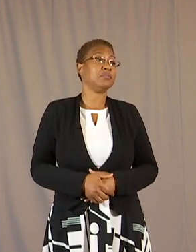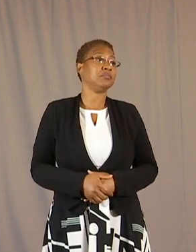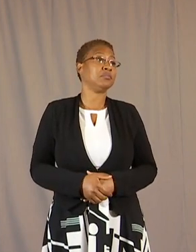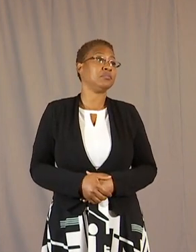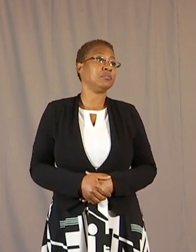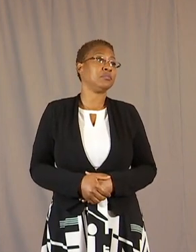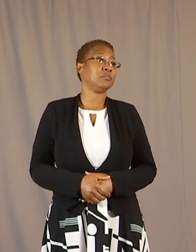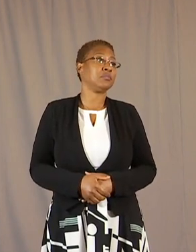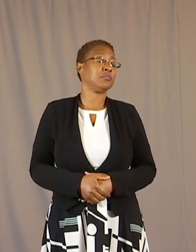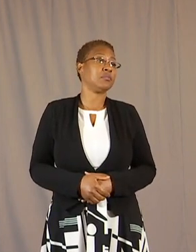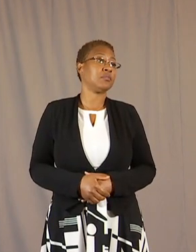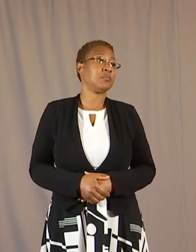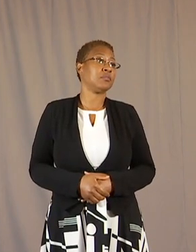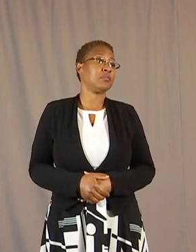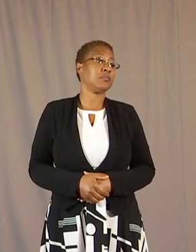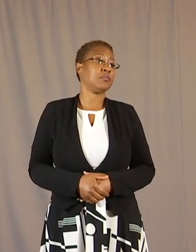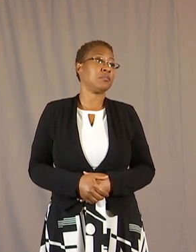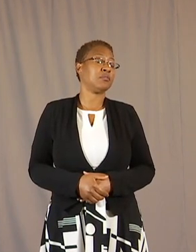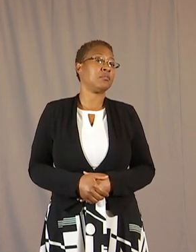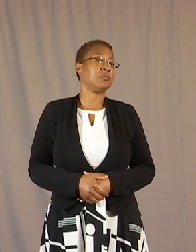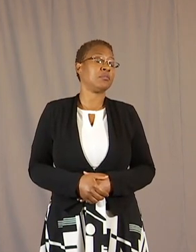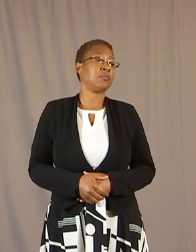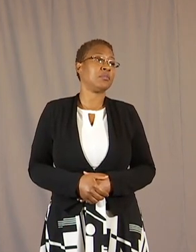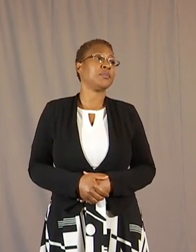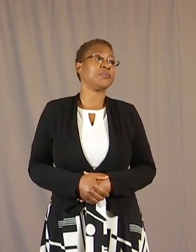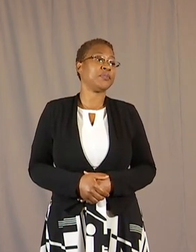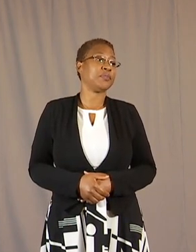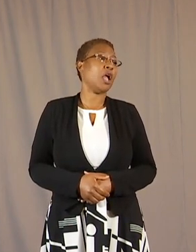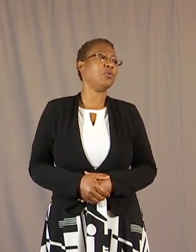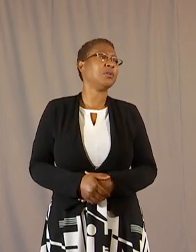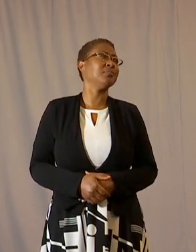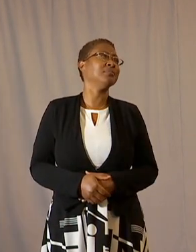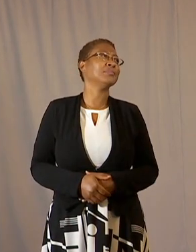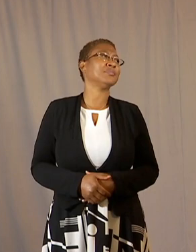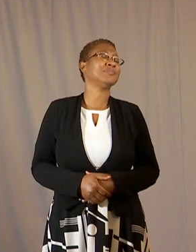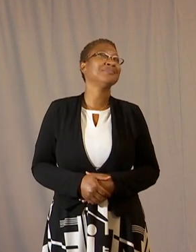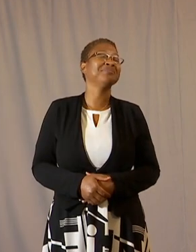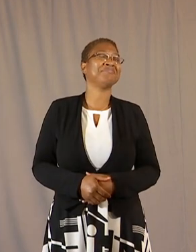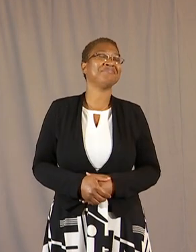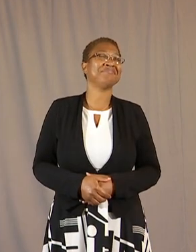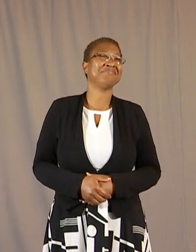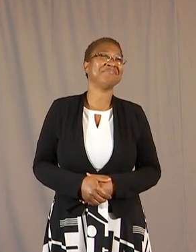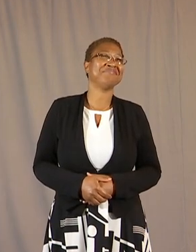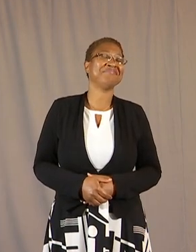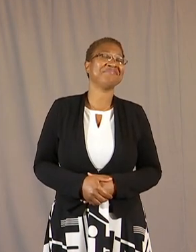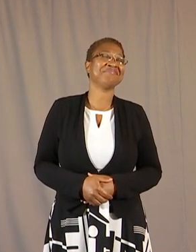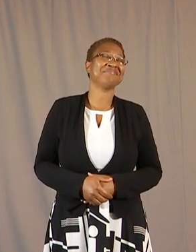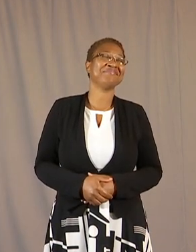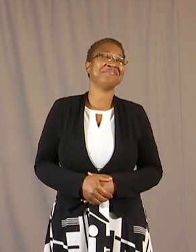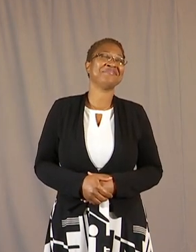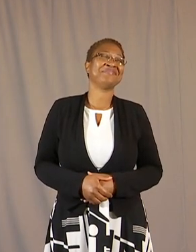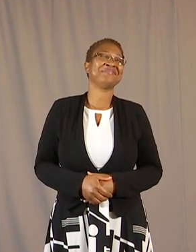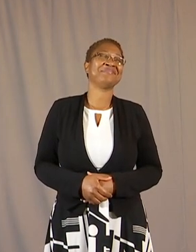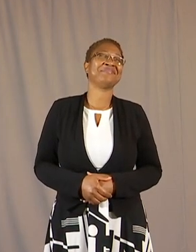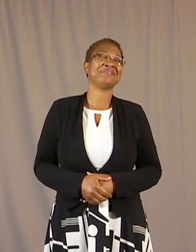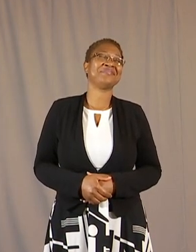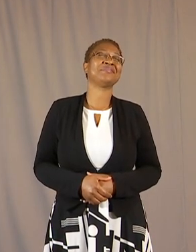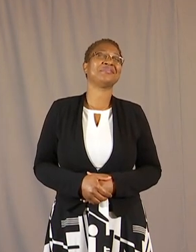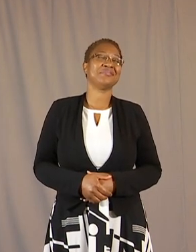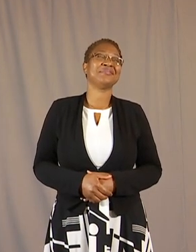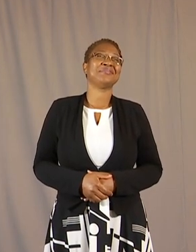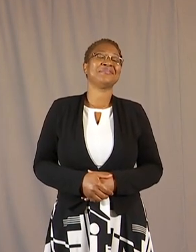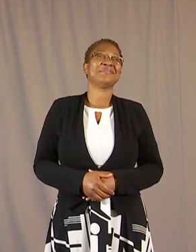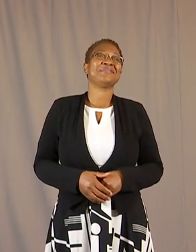Good, okay. Yeah, well, real quick, I think one of the more substantive things, and we mentioned it, was using the legislative